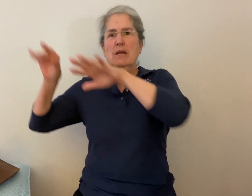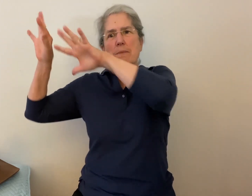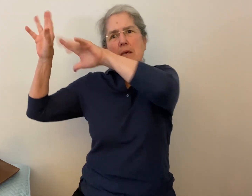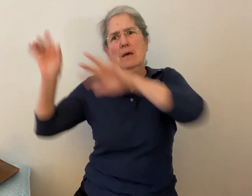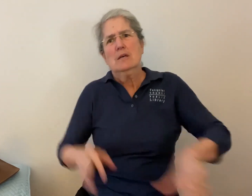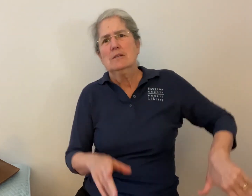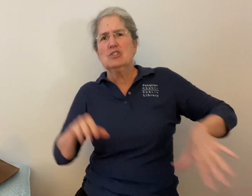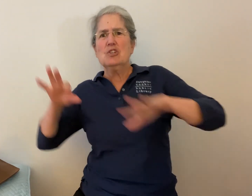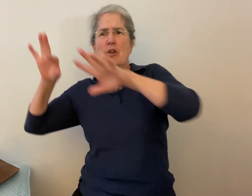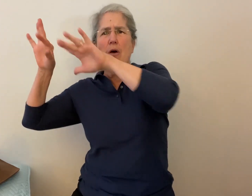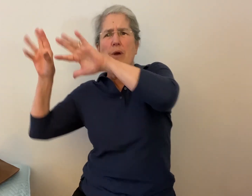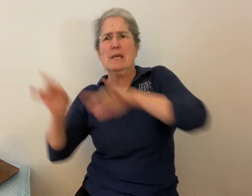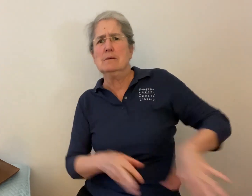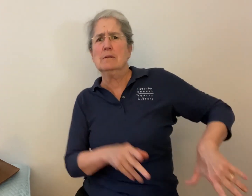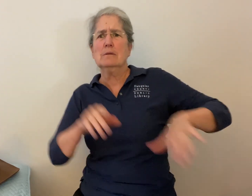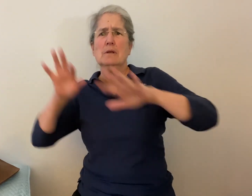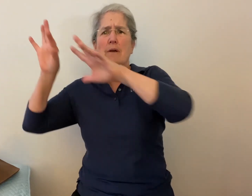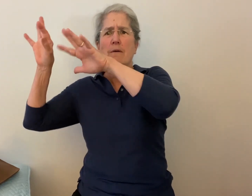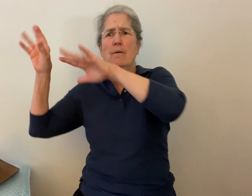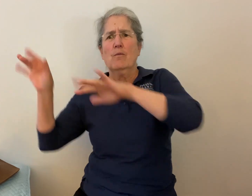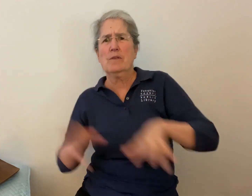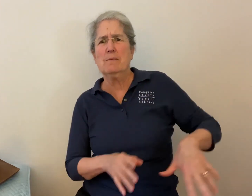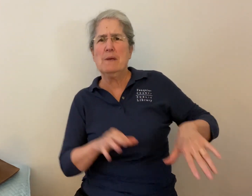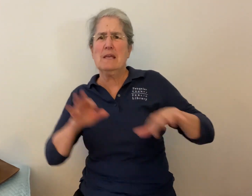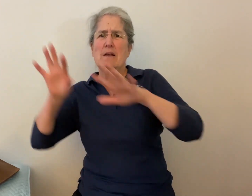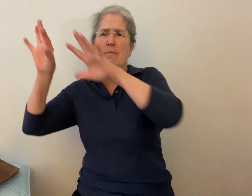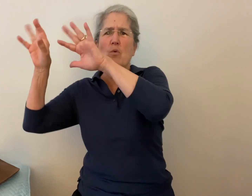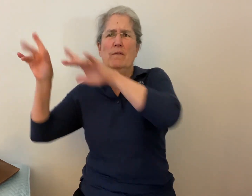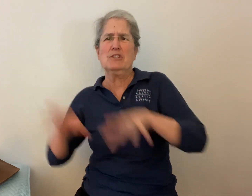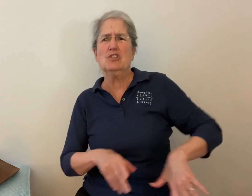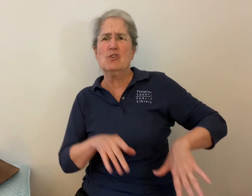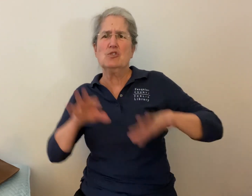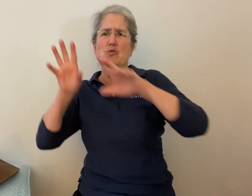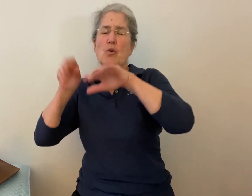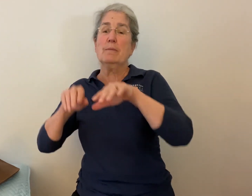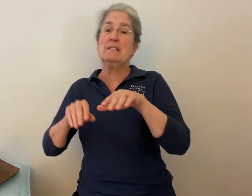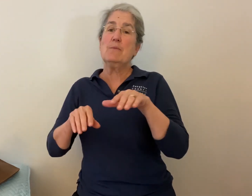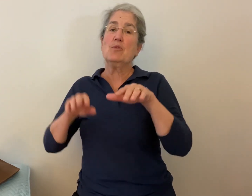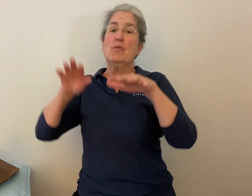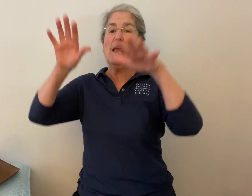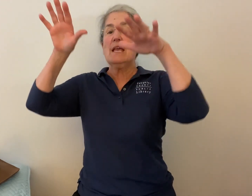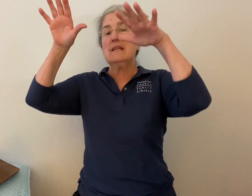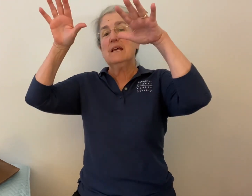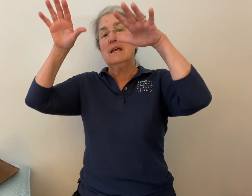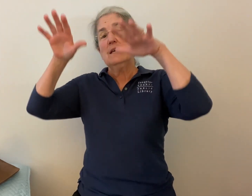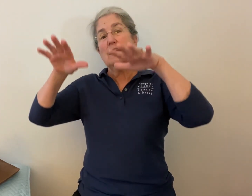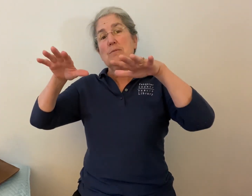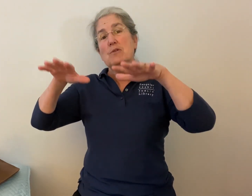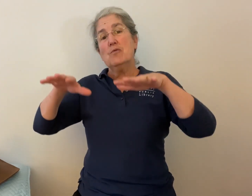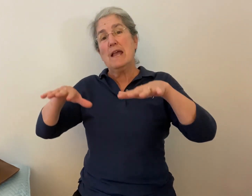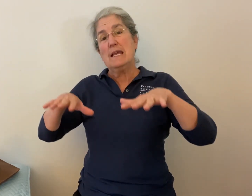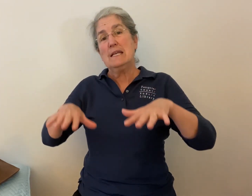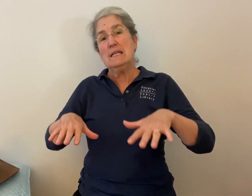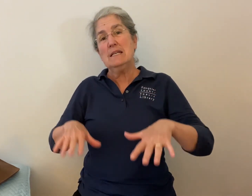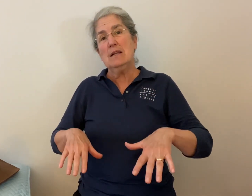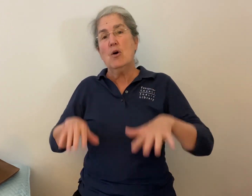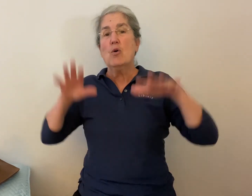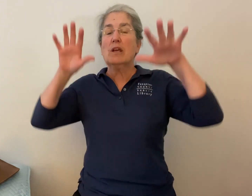be snowing with it being more of a snowstorm. Same with rain. It could be raining, or it could be